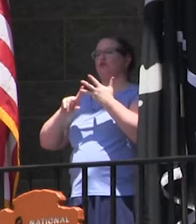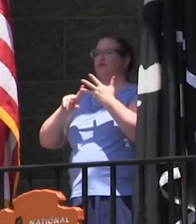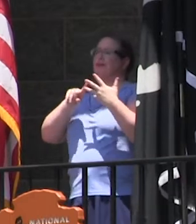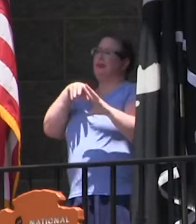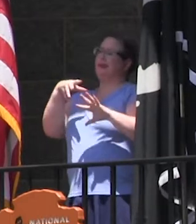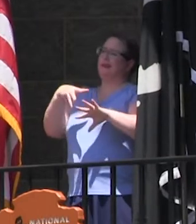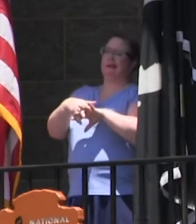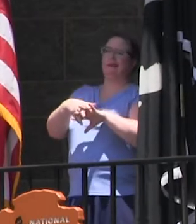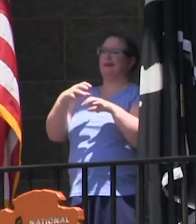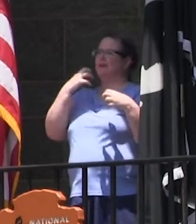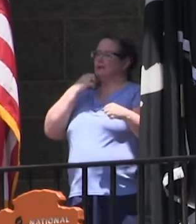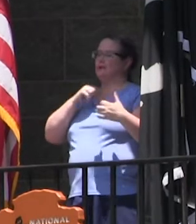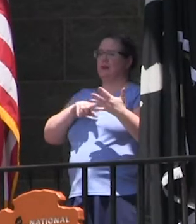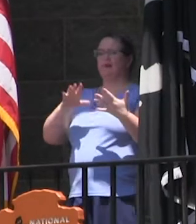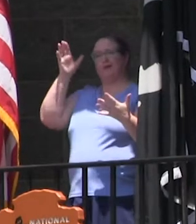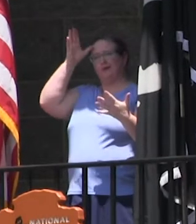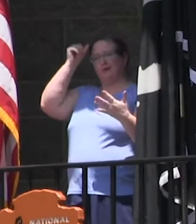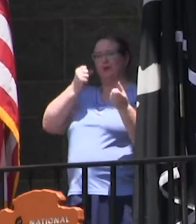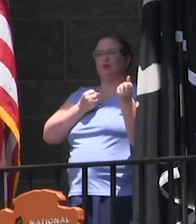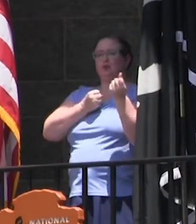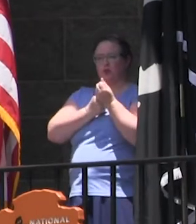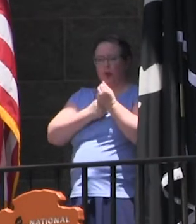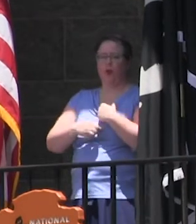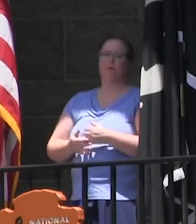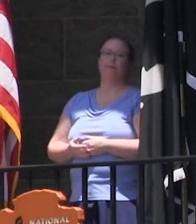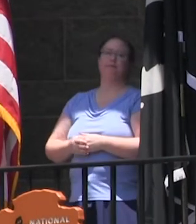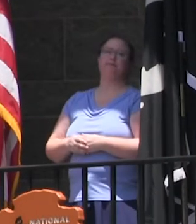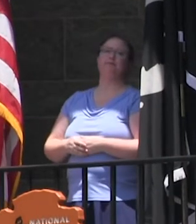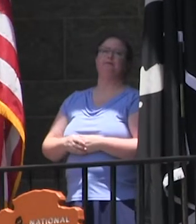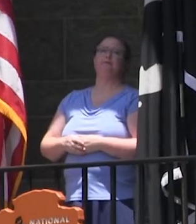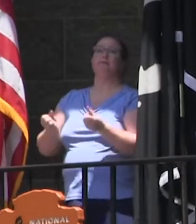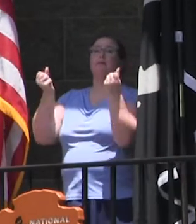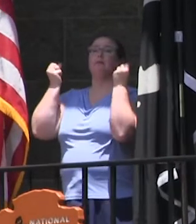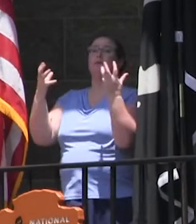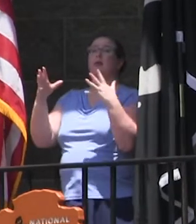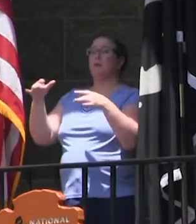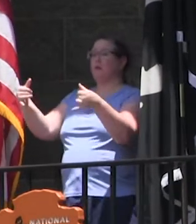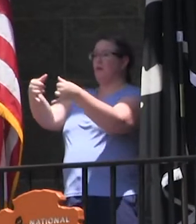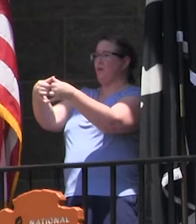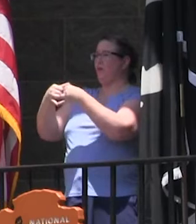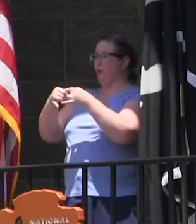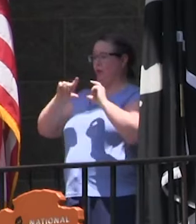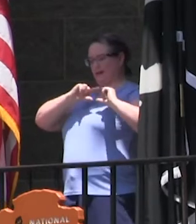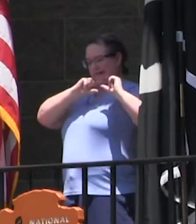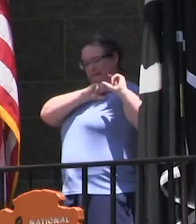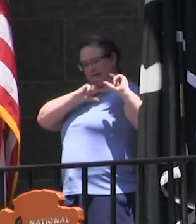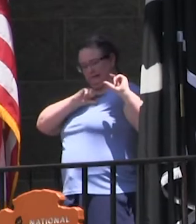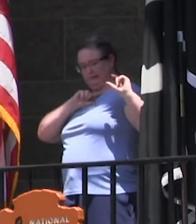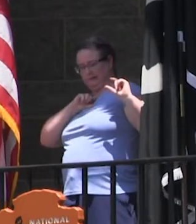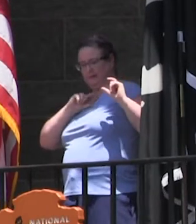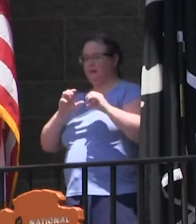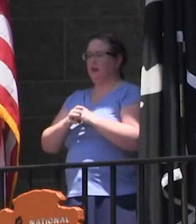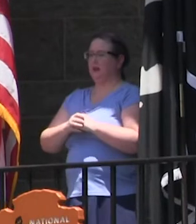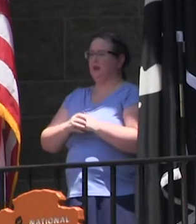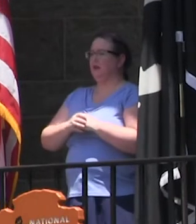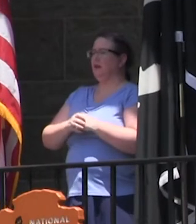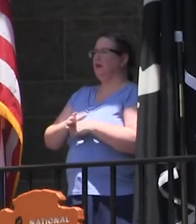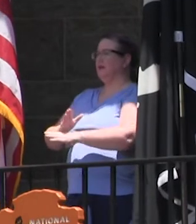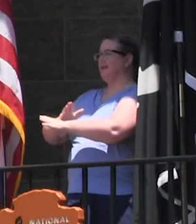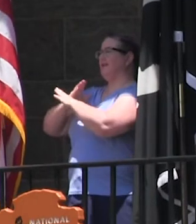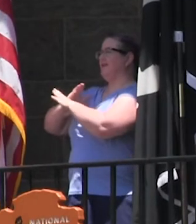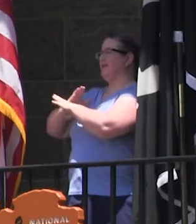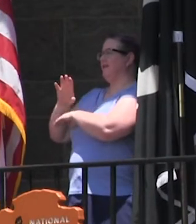Resolve, and Resolute Support. Among his many awards and decorations are the